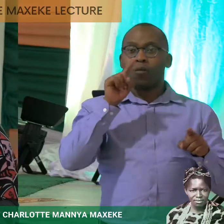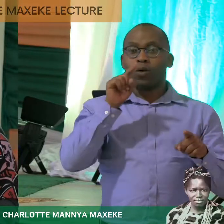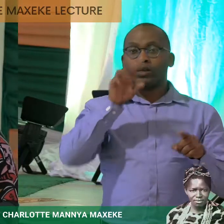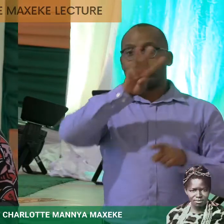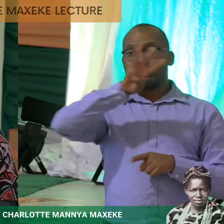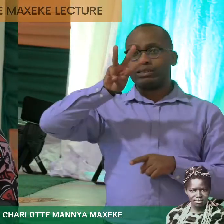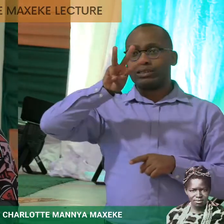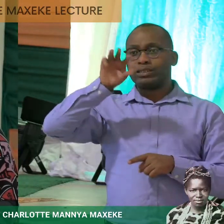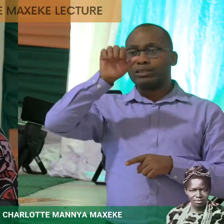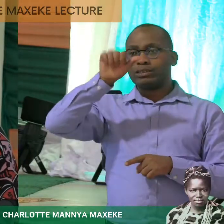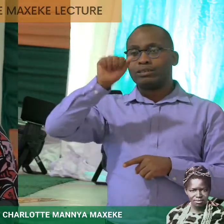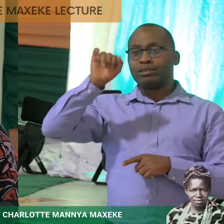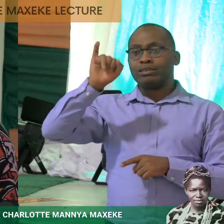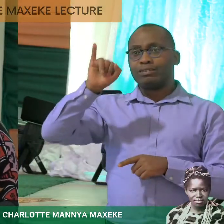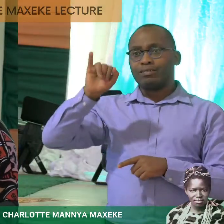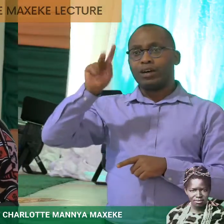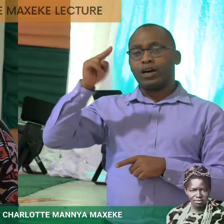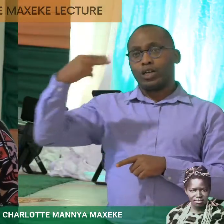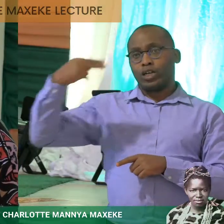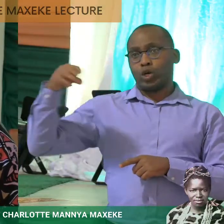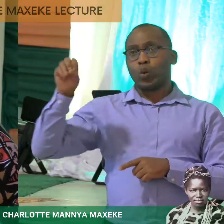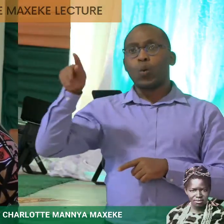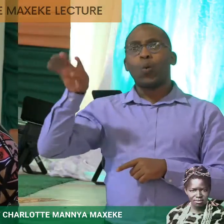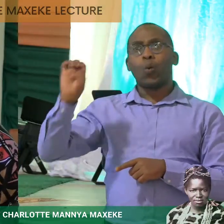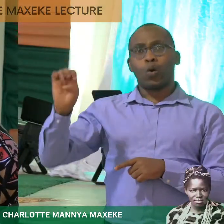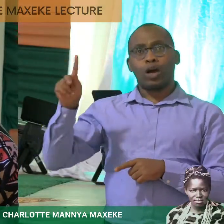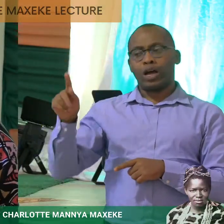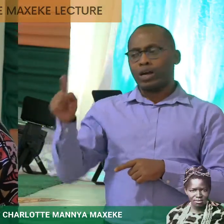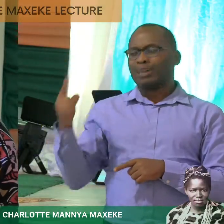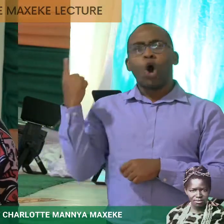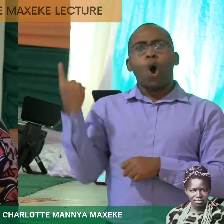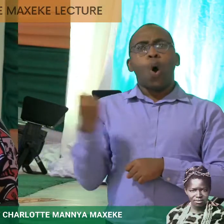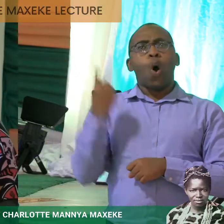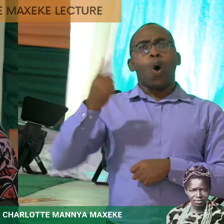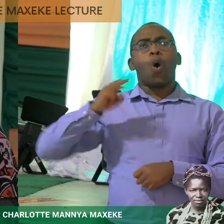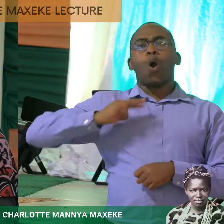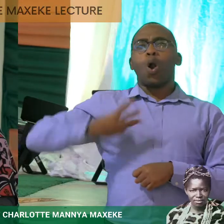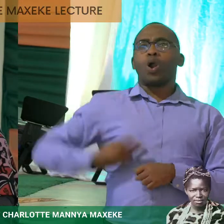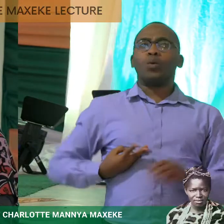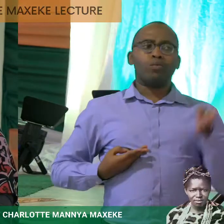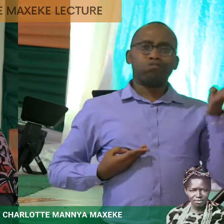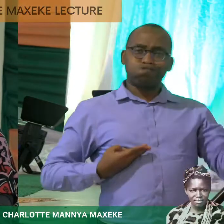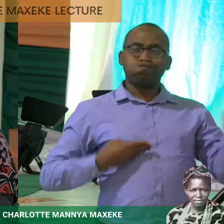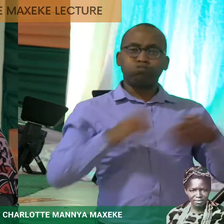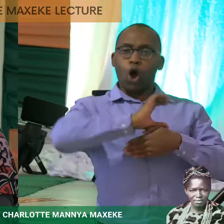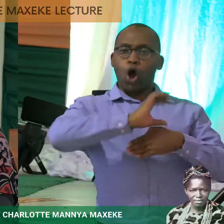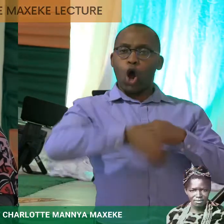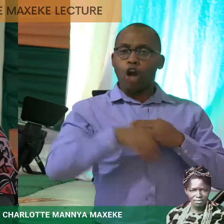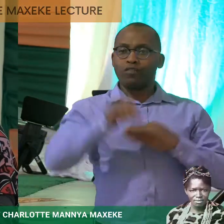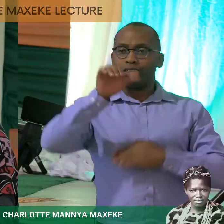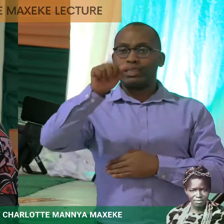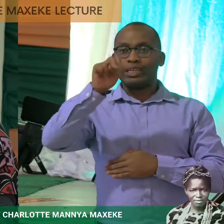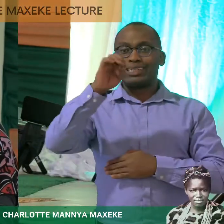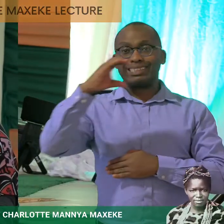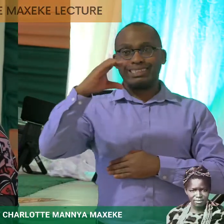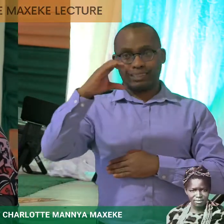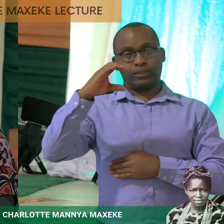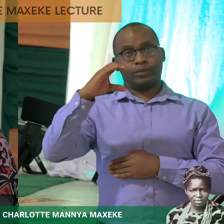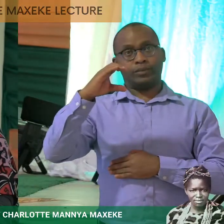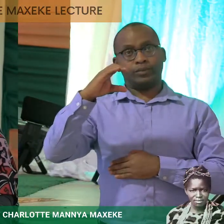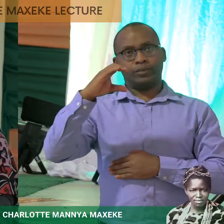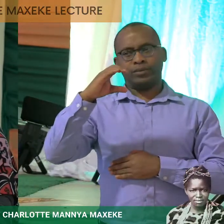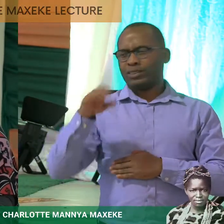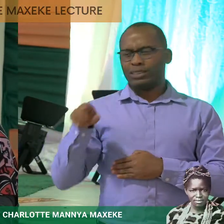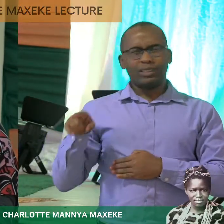sole female voice in that watershed conference. Mom Charlotte Maxeke was way ahead of